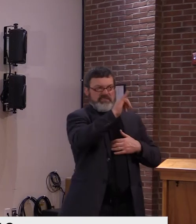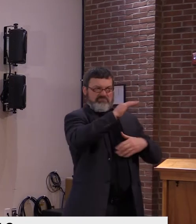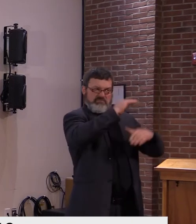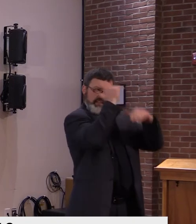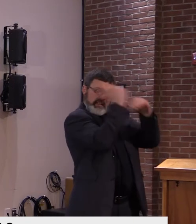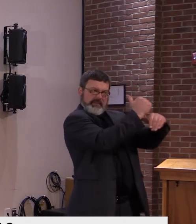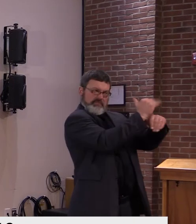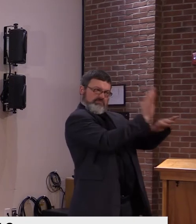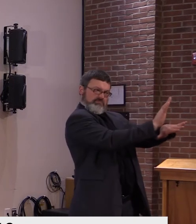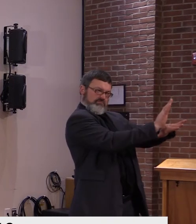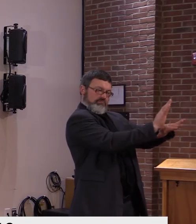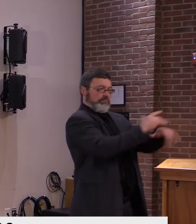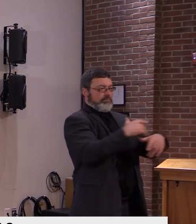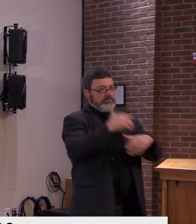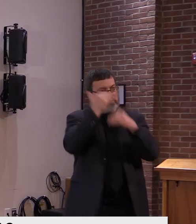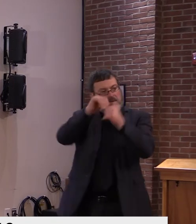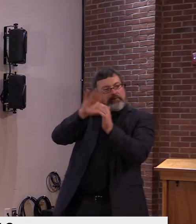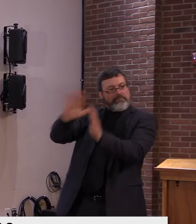alone.